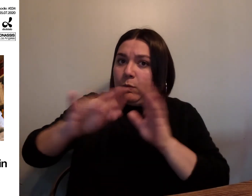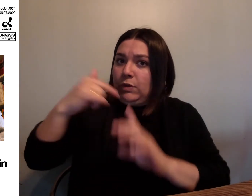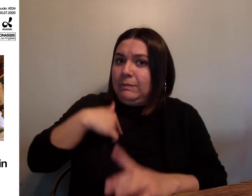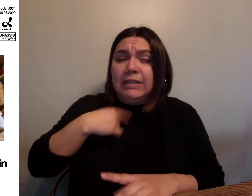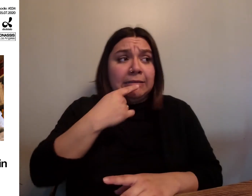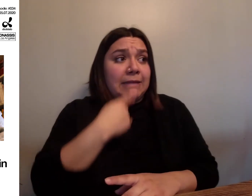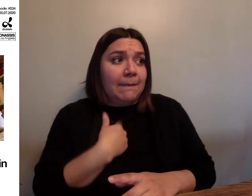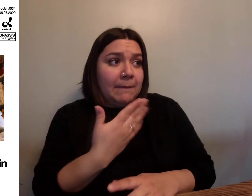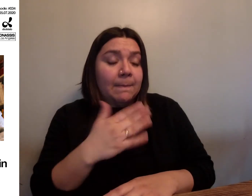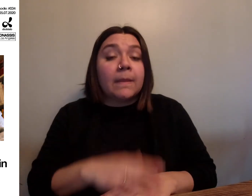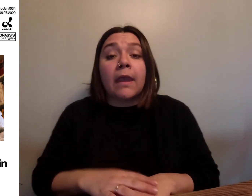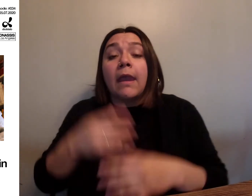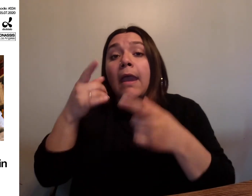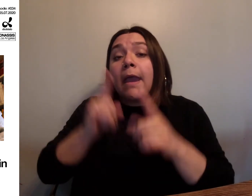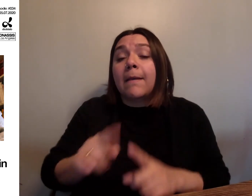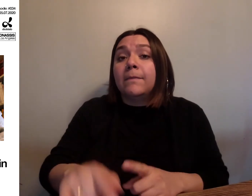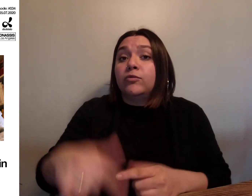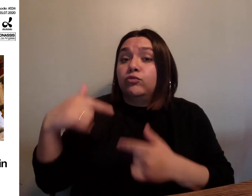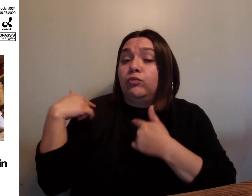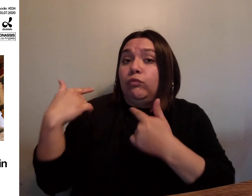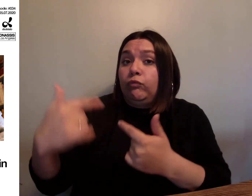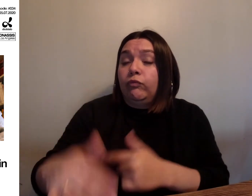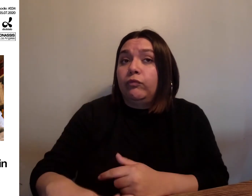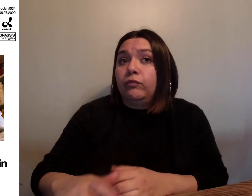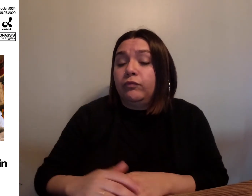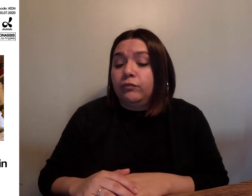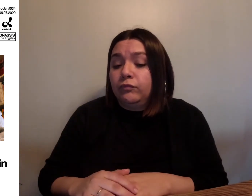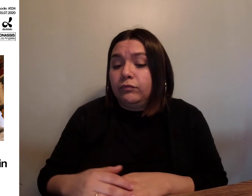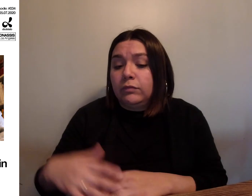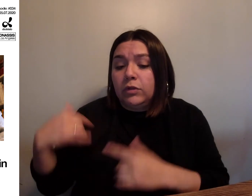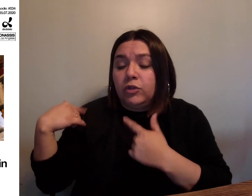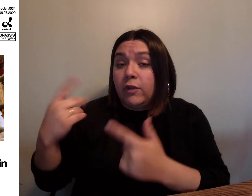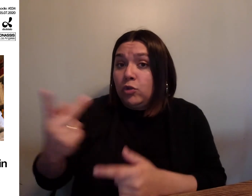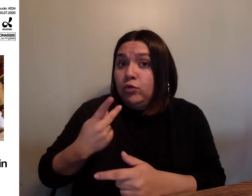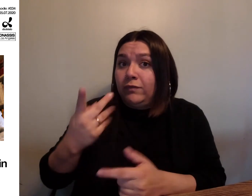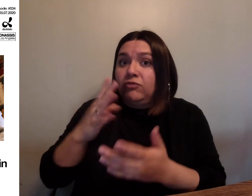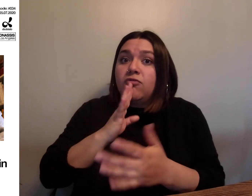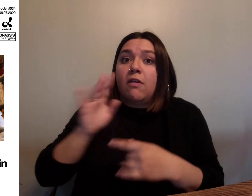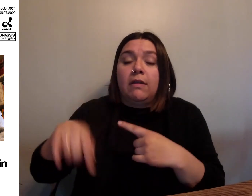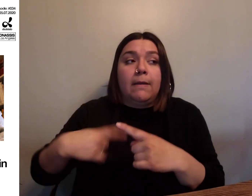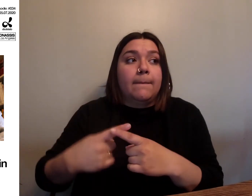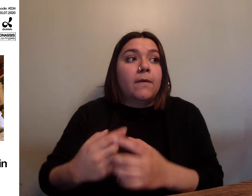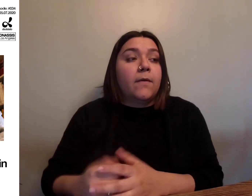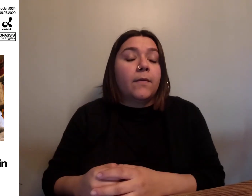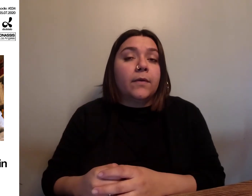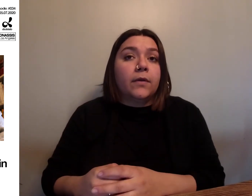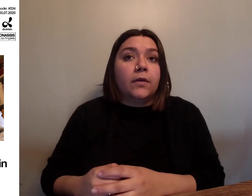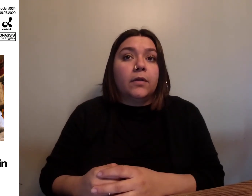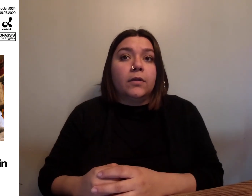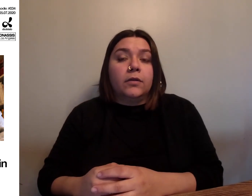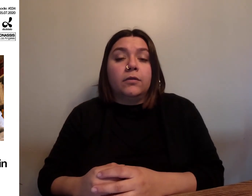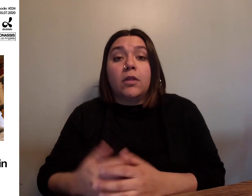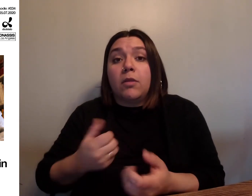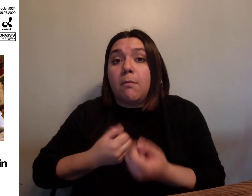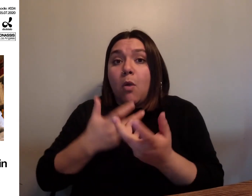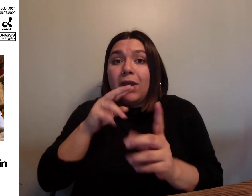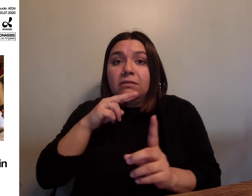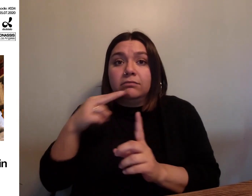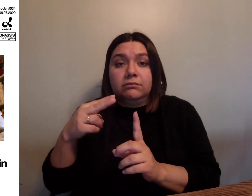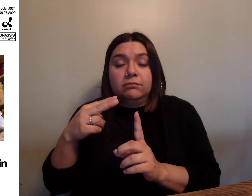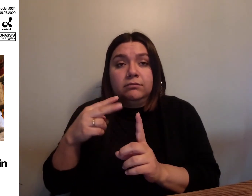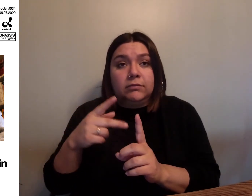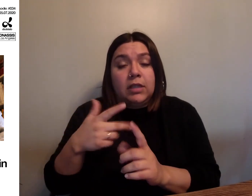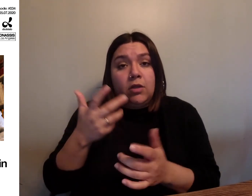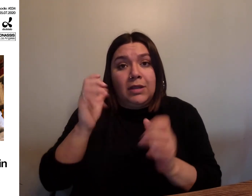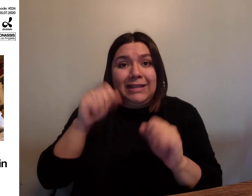Tell me. This is what worries me, because so far we have been, you and I, talking about the poetic aspect